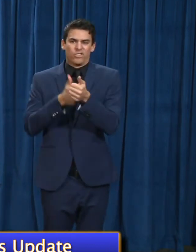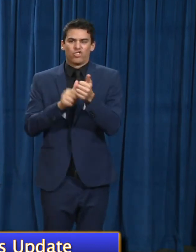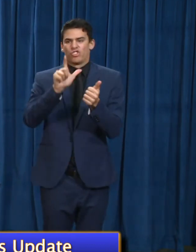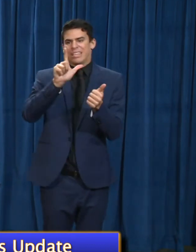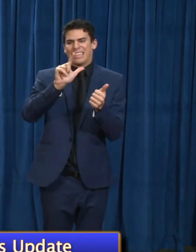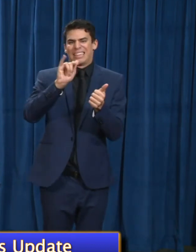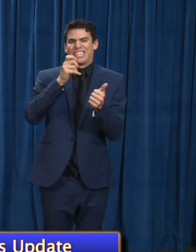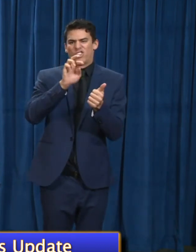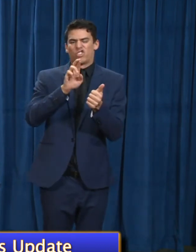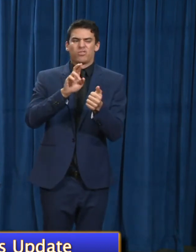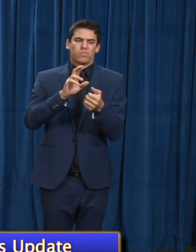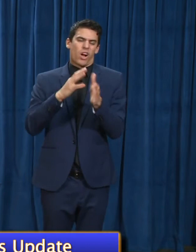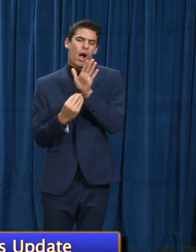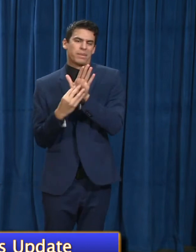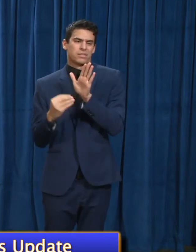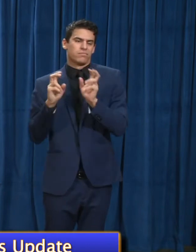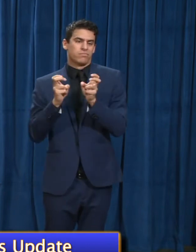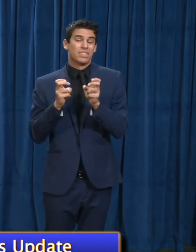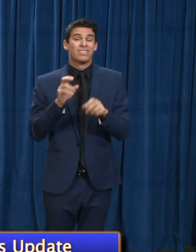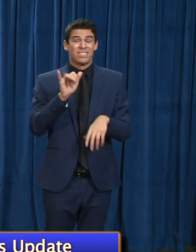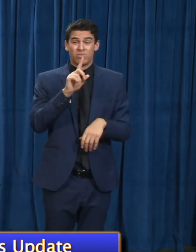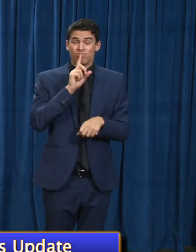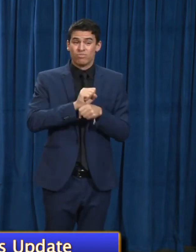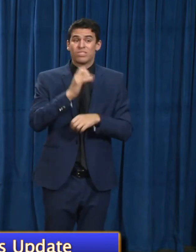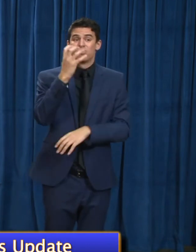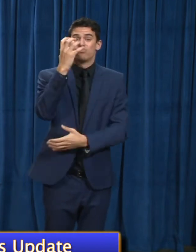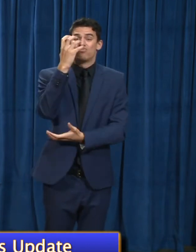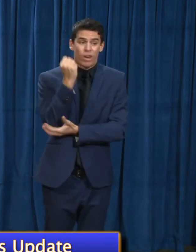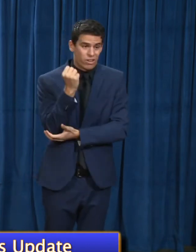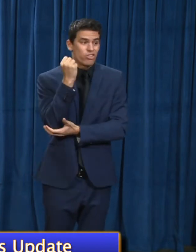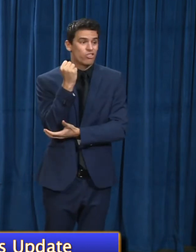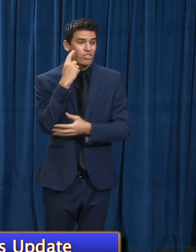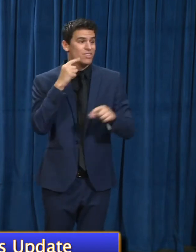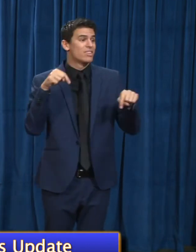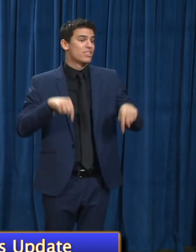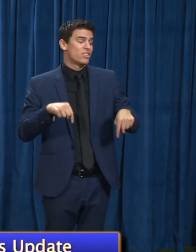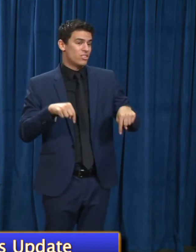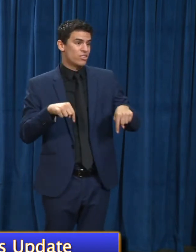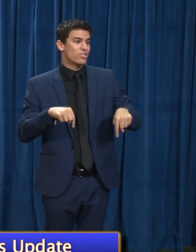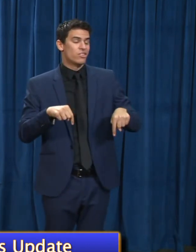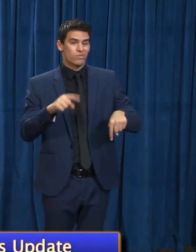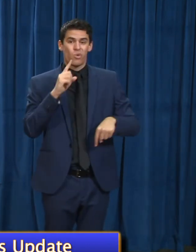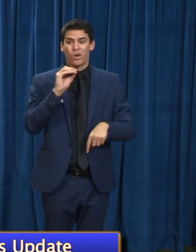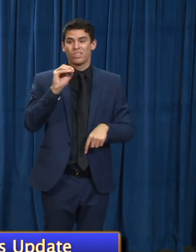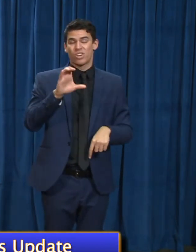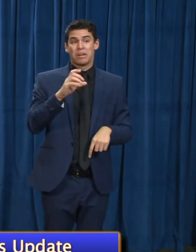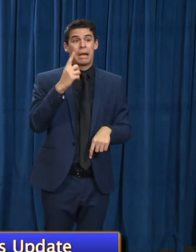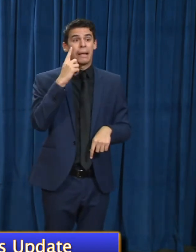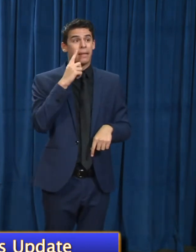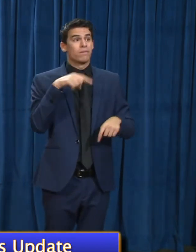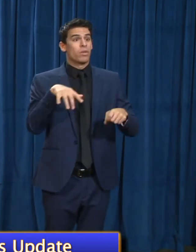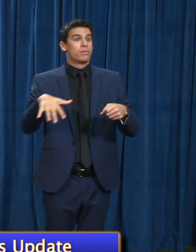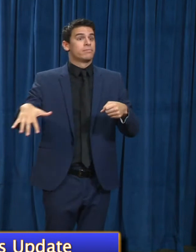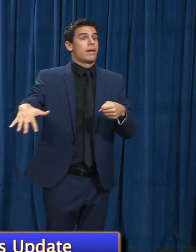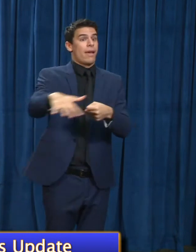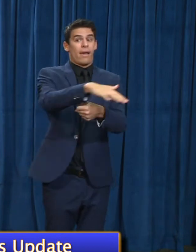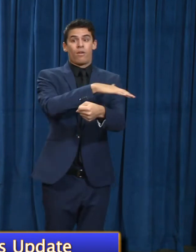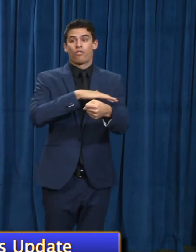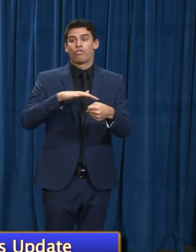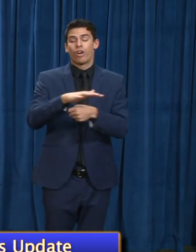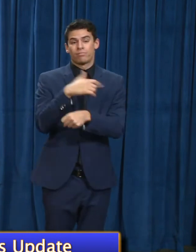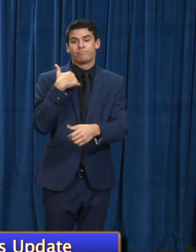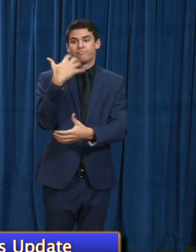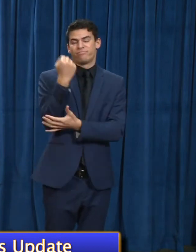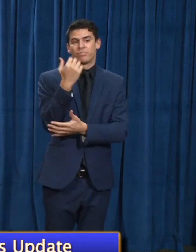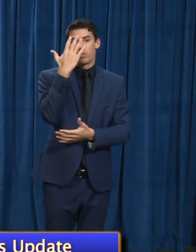Again, that's a record for us, and it's a record, I think, for the area, since I have been sampling